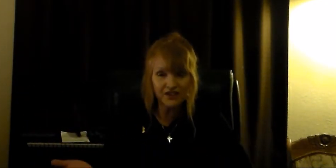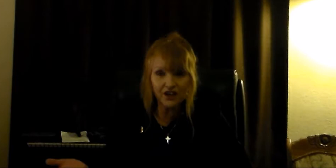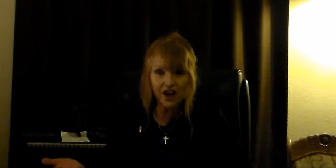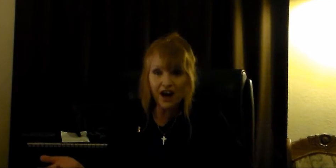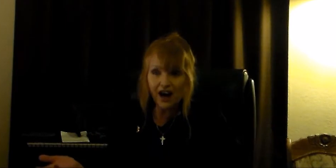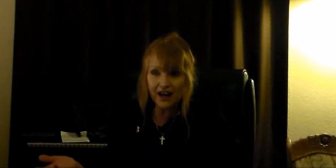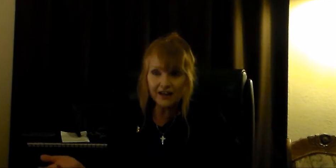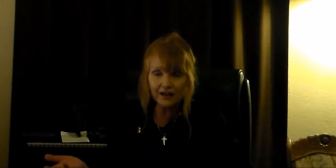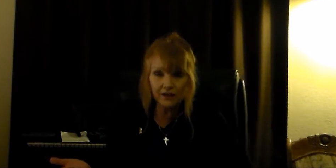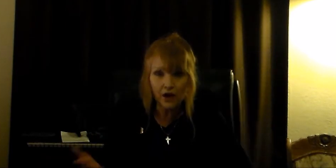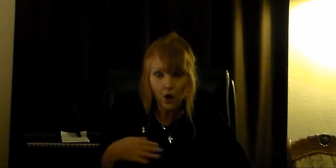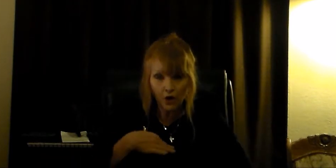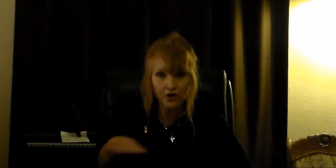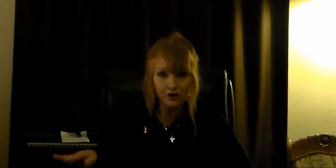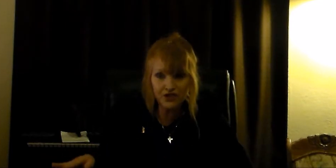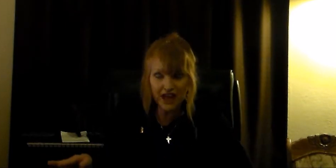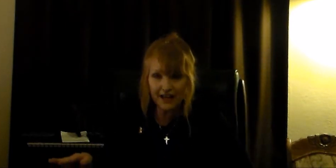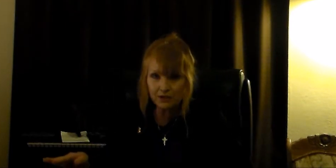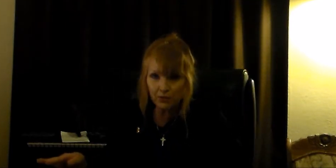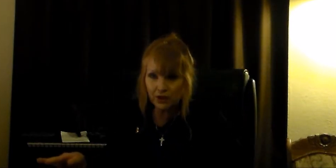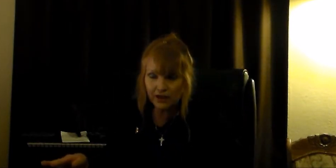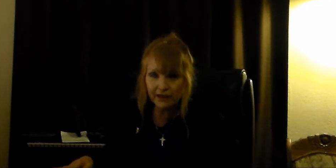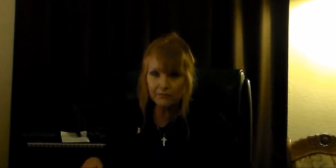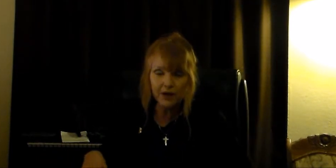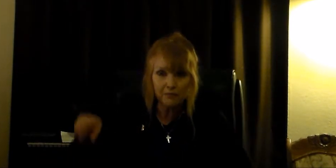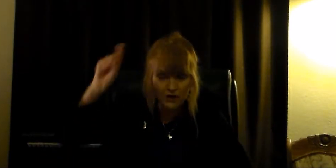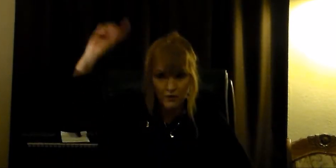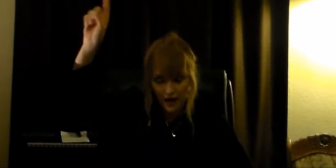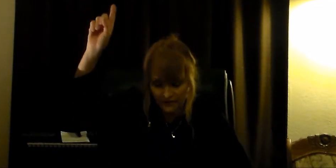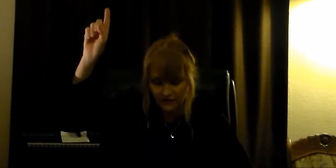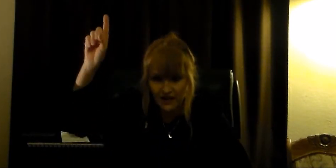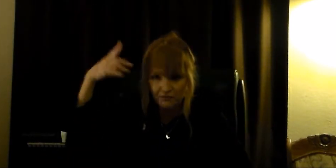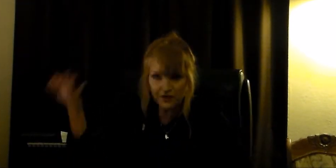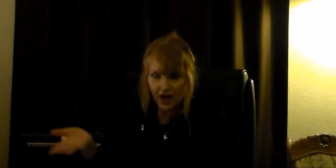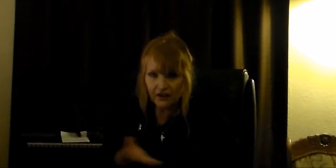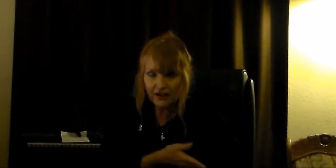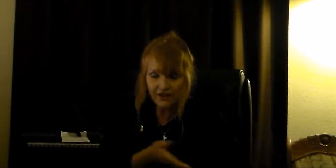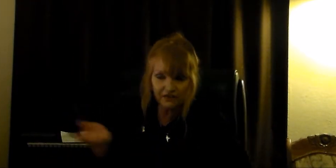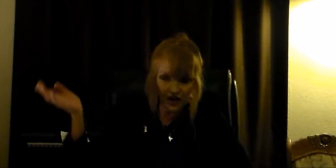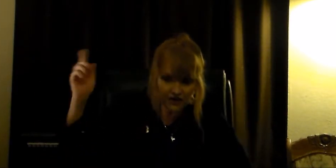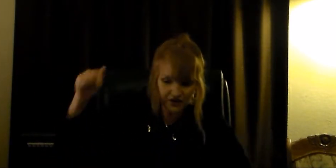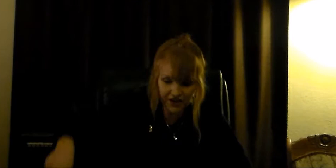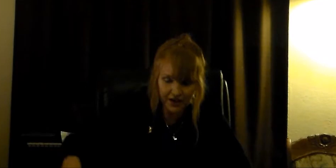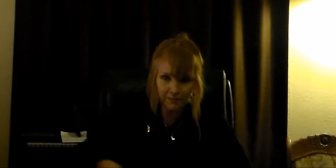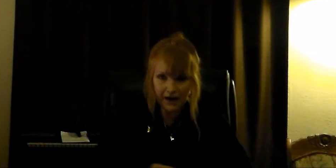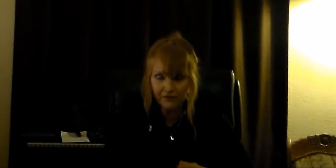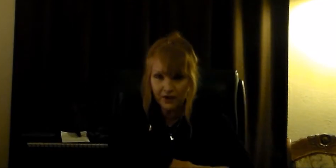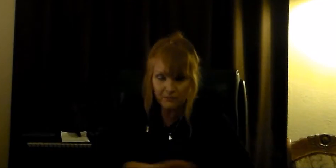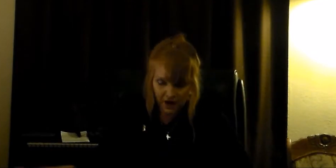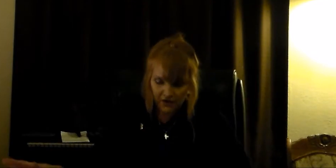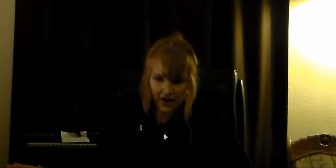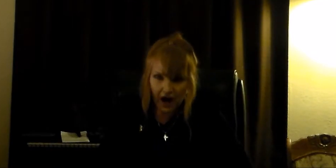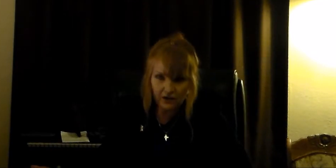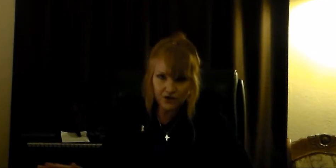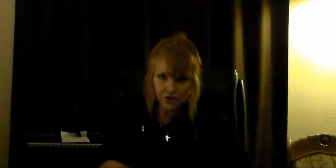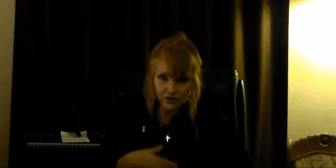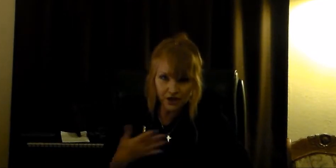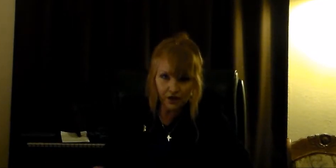our God, or used as one between life everlasting with God, our Heavenly Father, death by and from the idols you use here